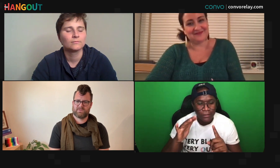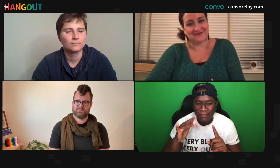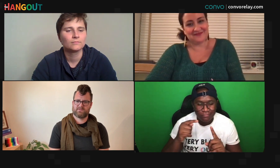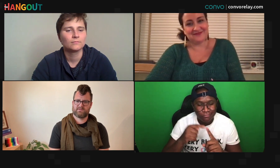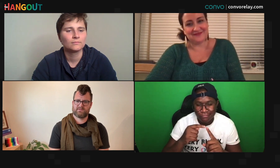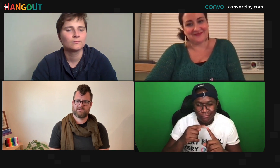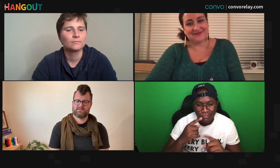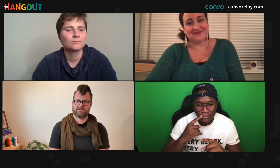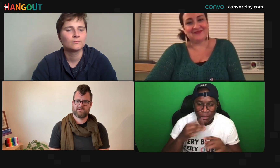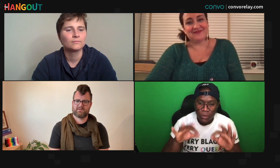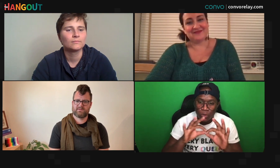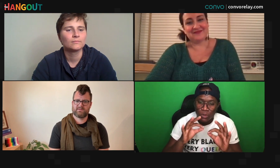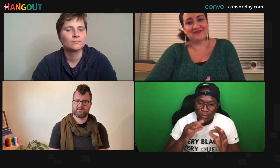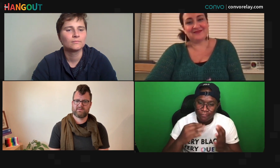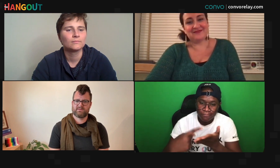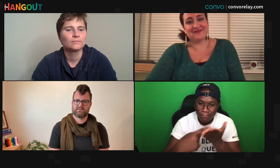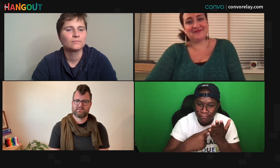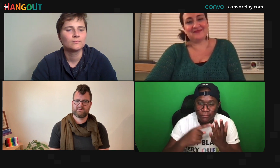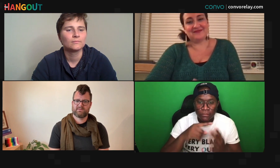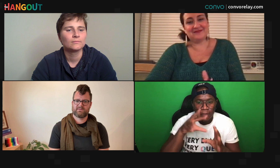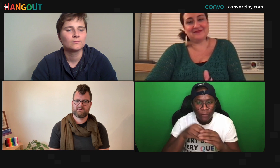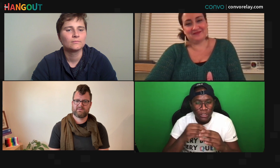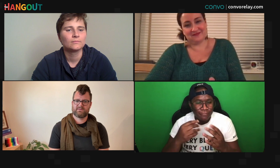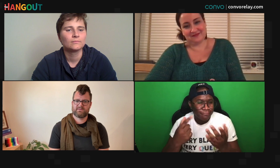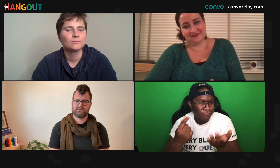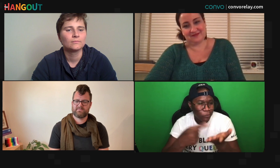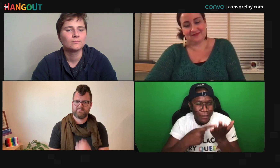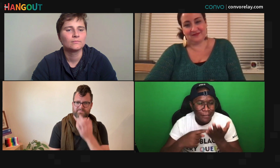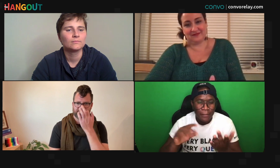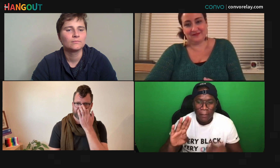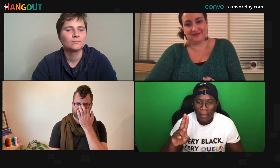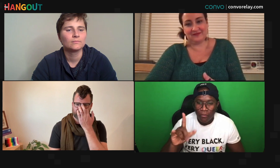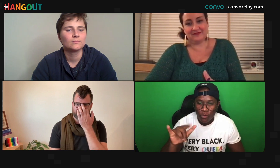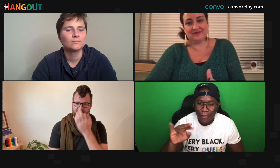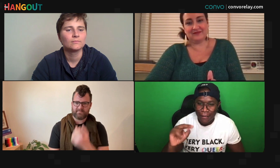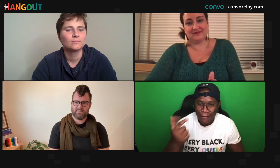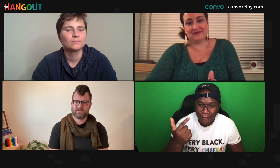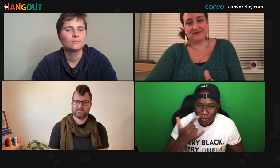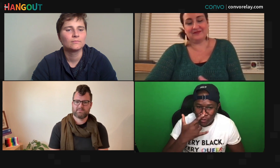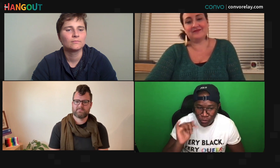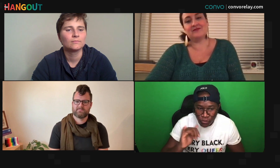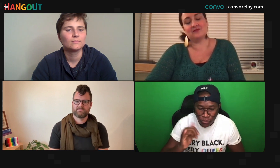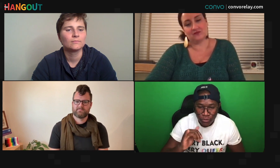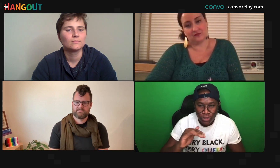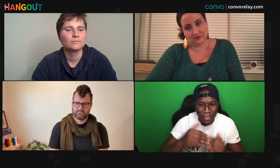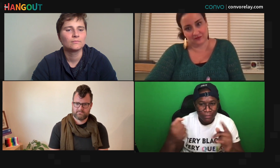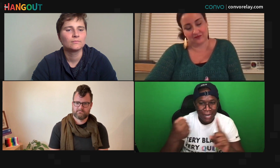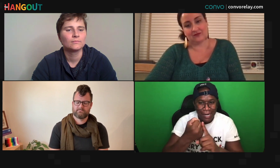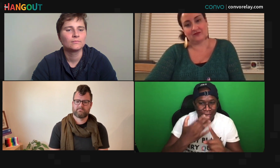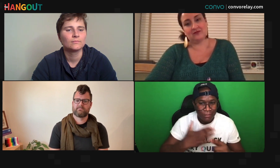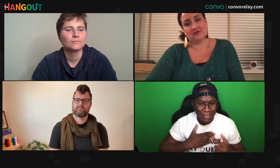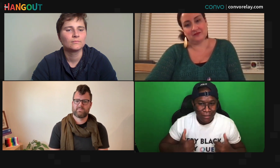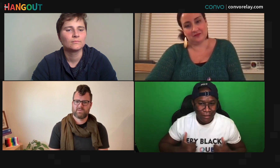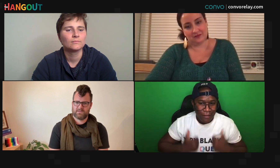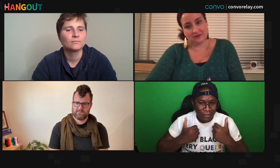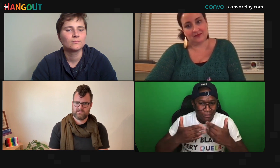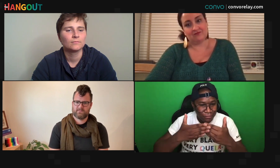blind student. I think that's really important to have those discussions, and